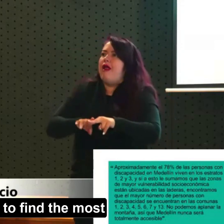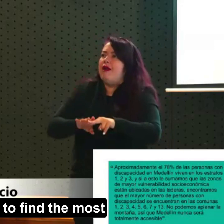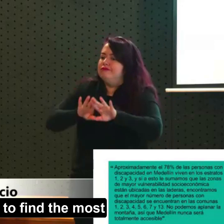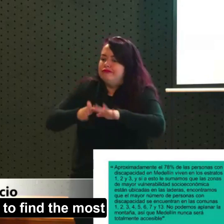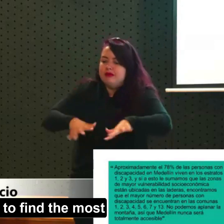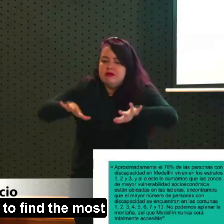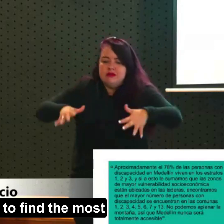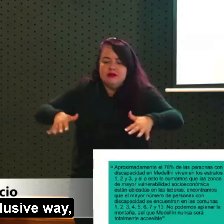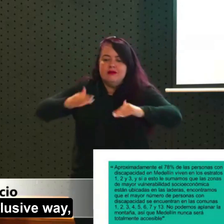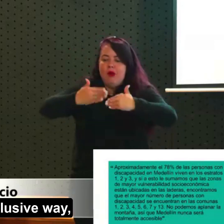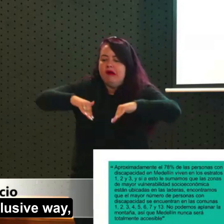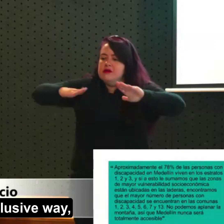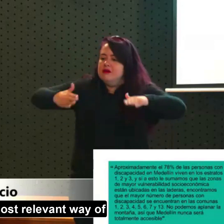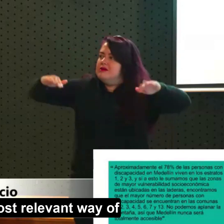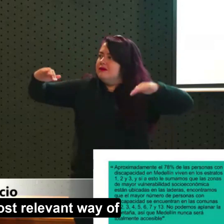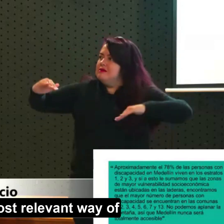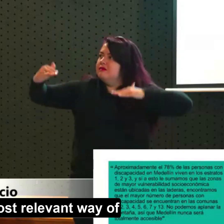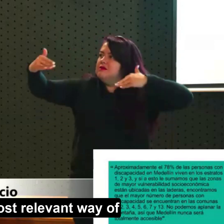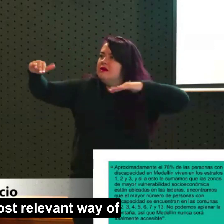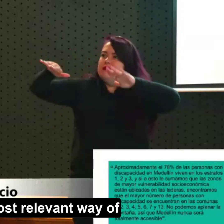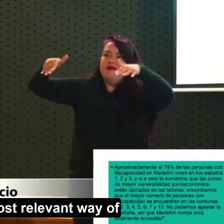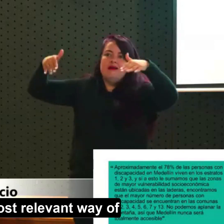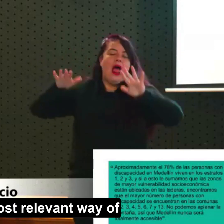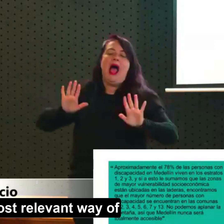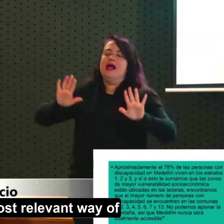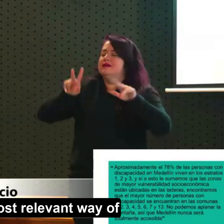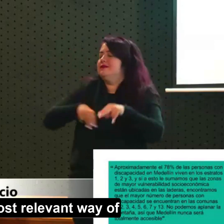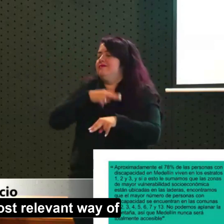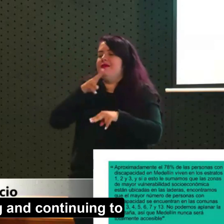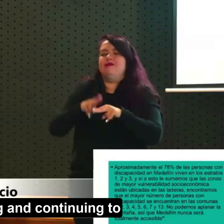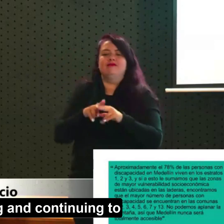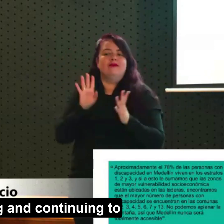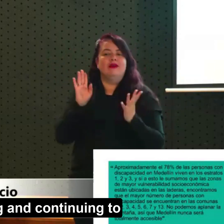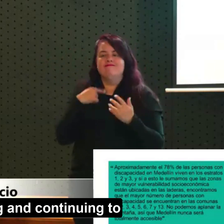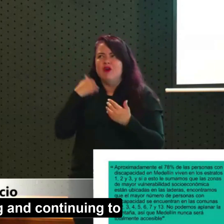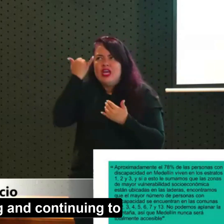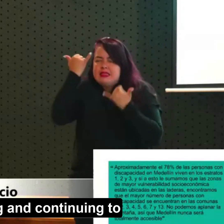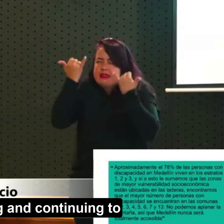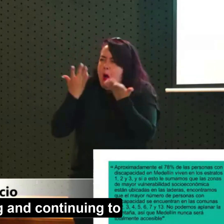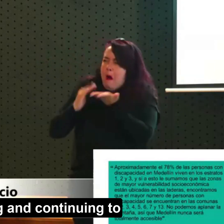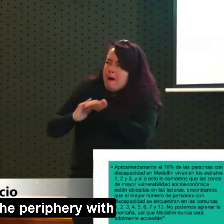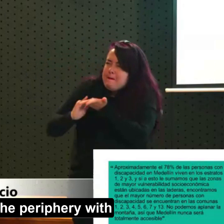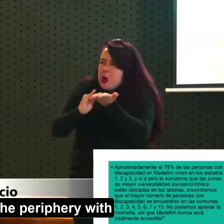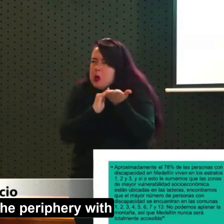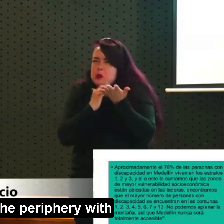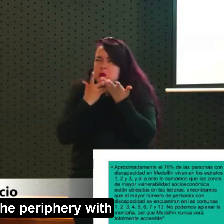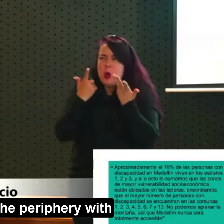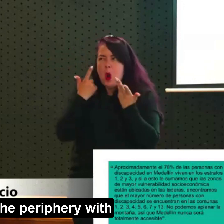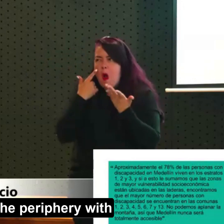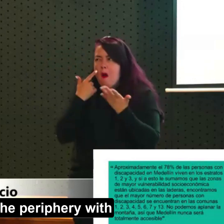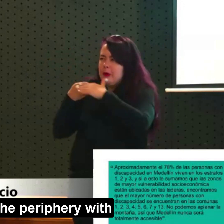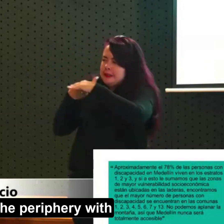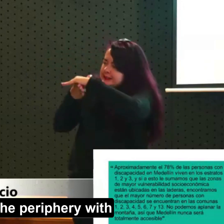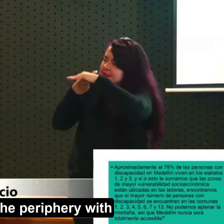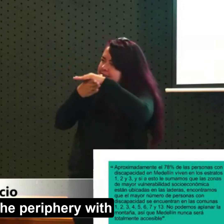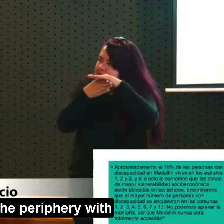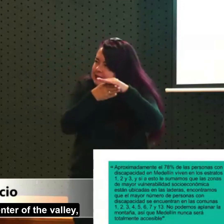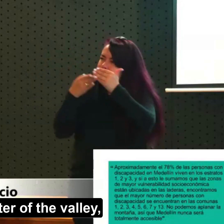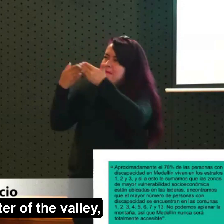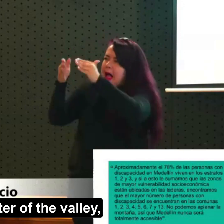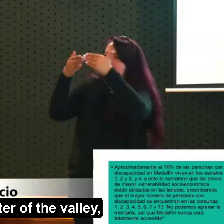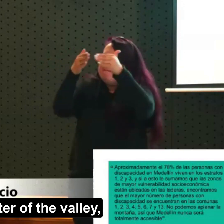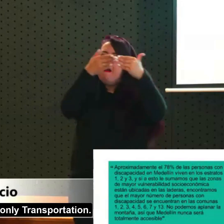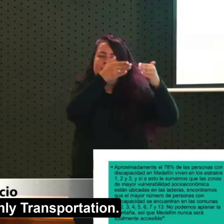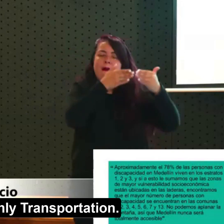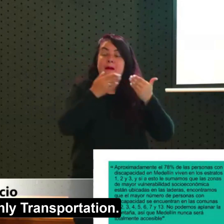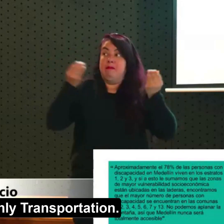have to find the most inclusive way and the most relevant way of connecting and continuing to connect the periphery with the